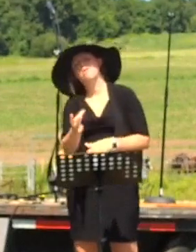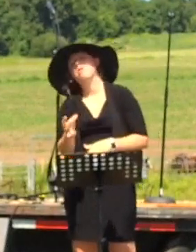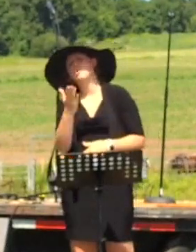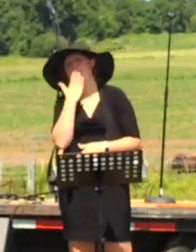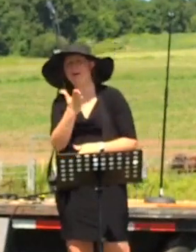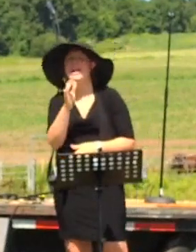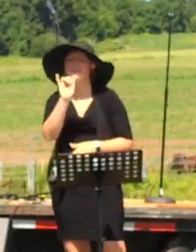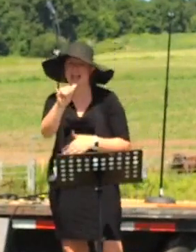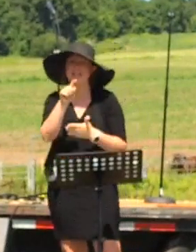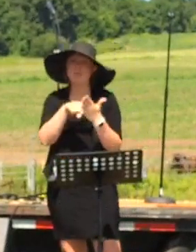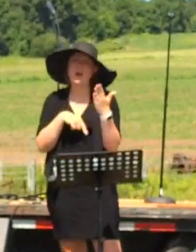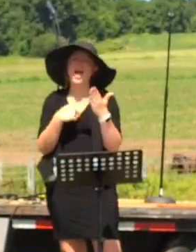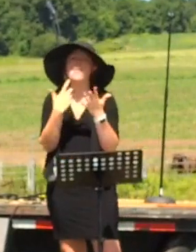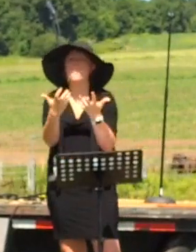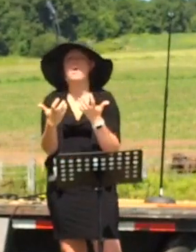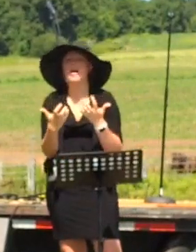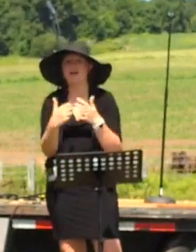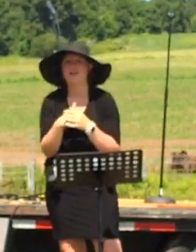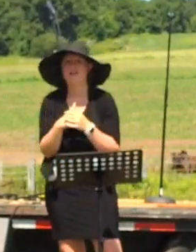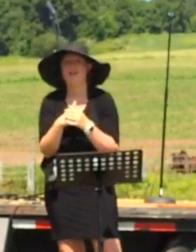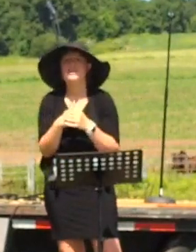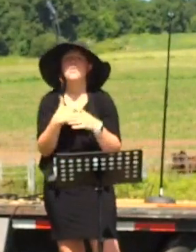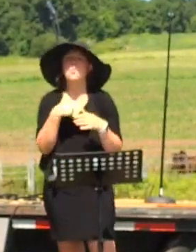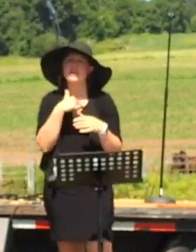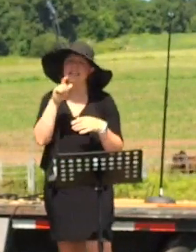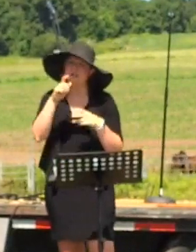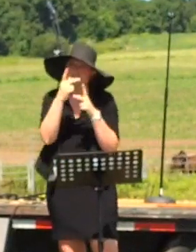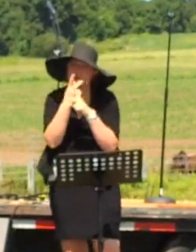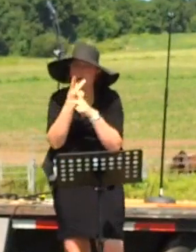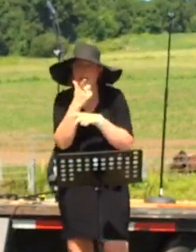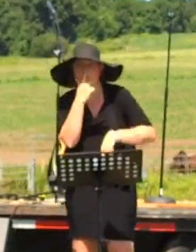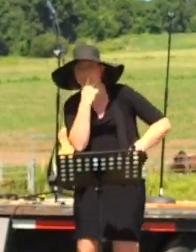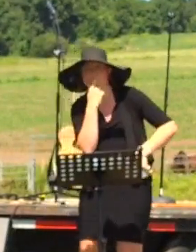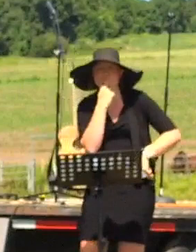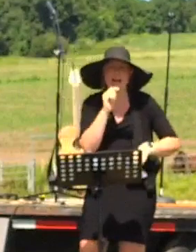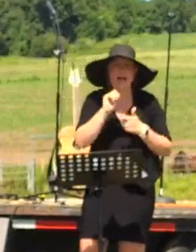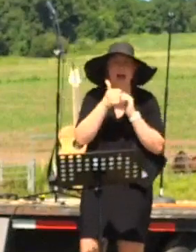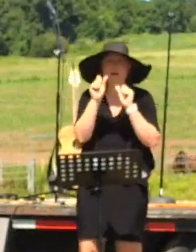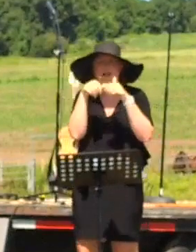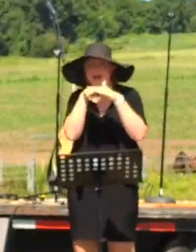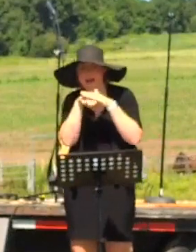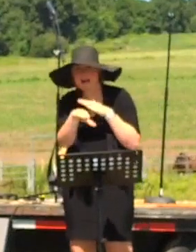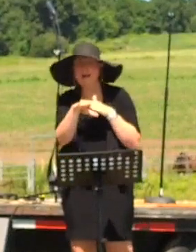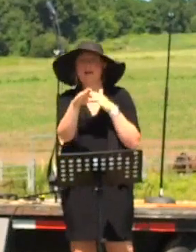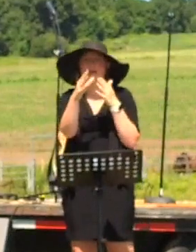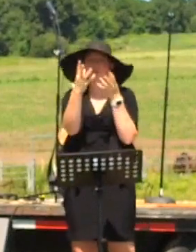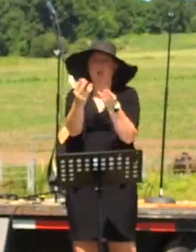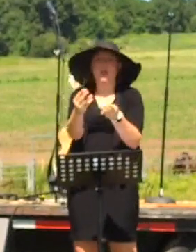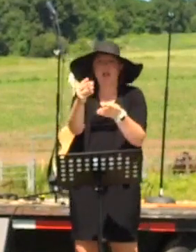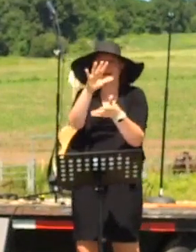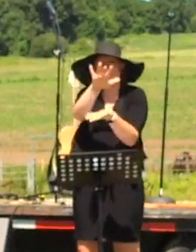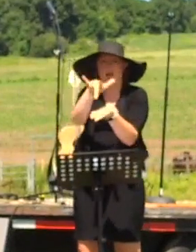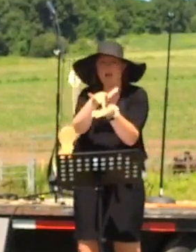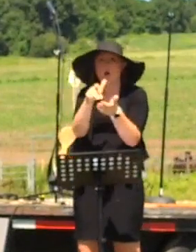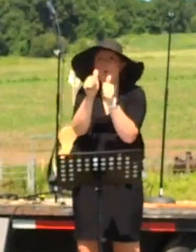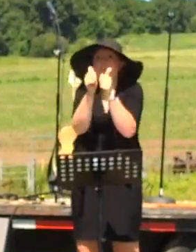that's the stuff that I want, okay? So that's what we need to figure out, is how do we get to that stuff